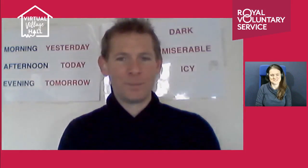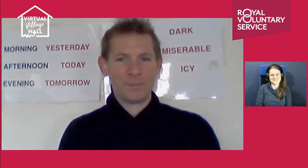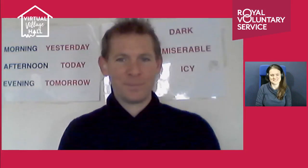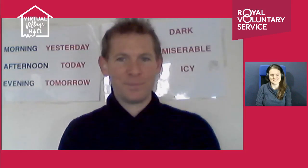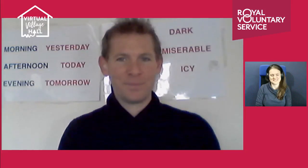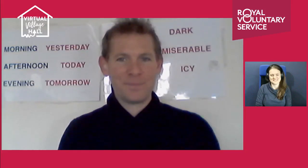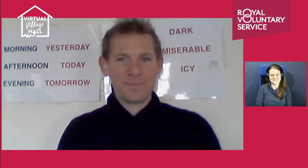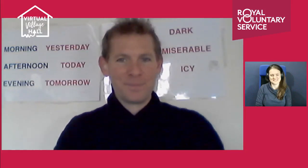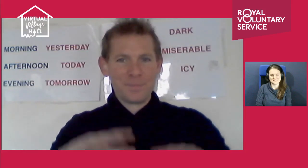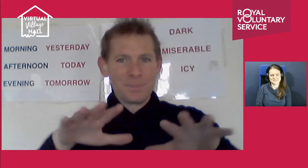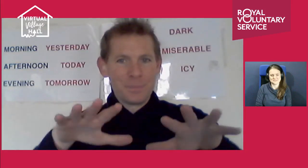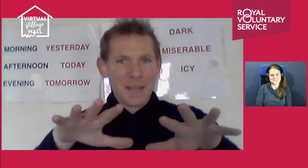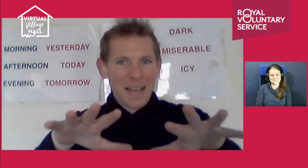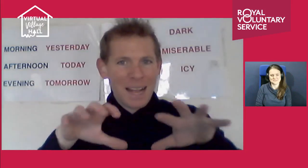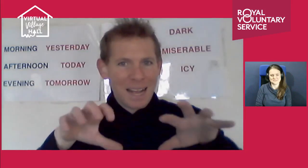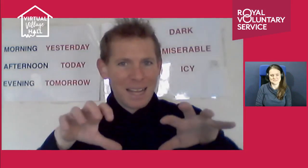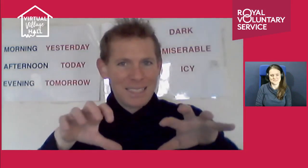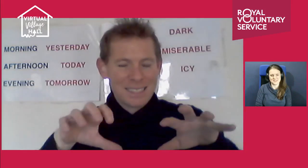Rainbow.